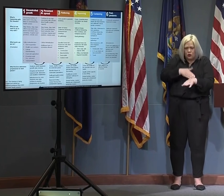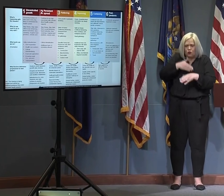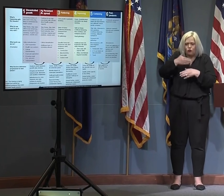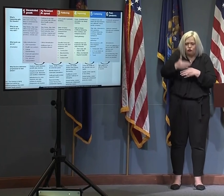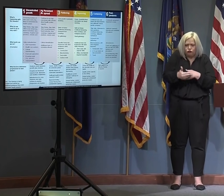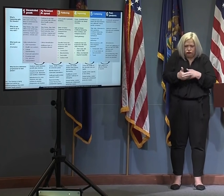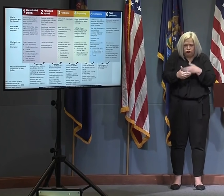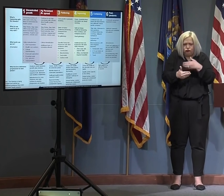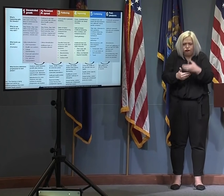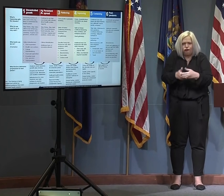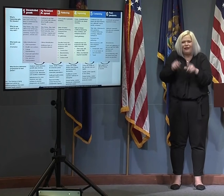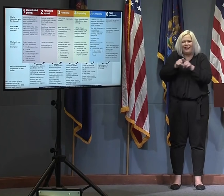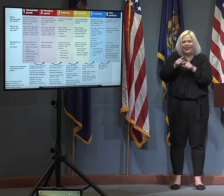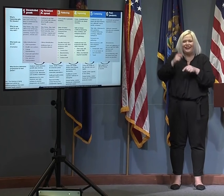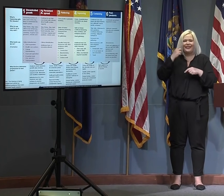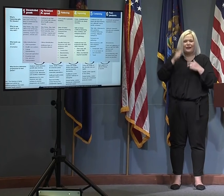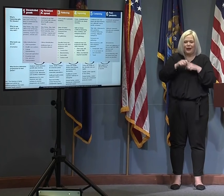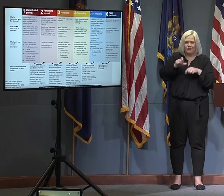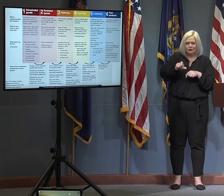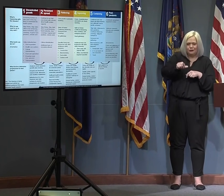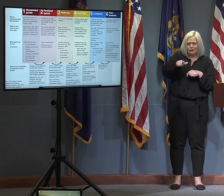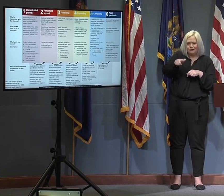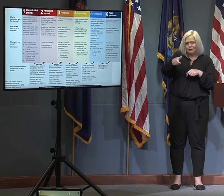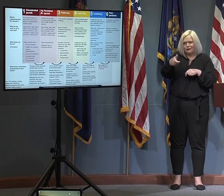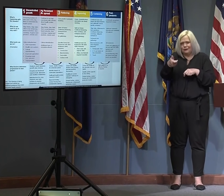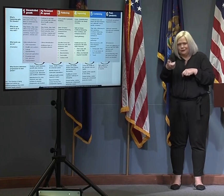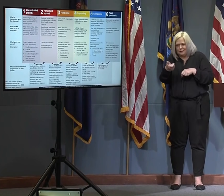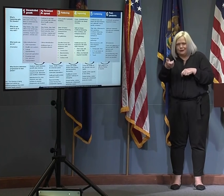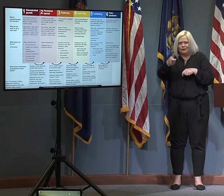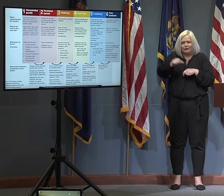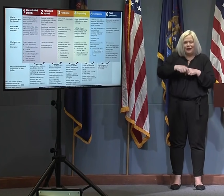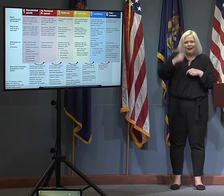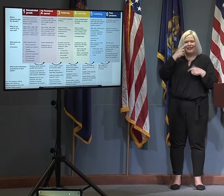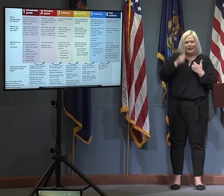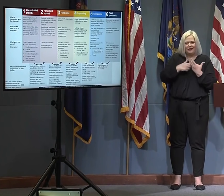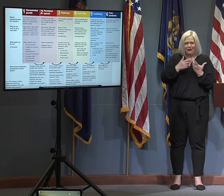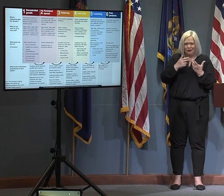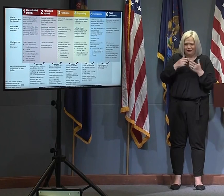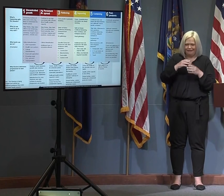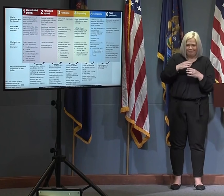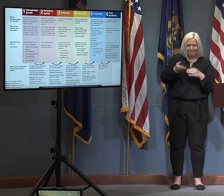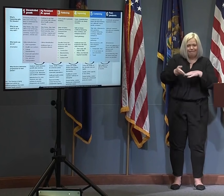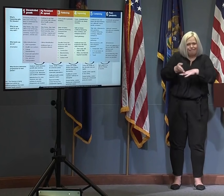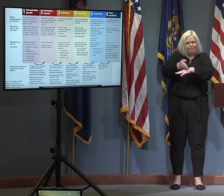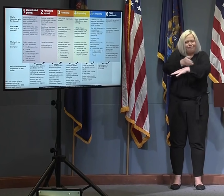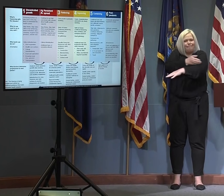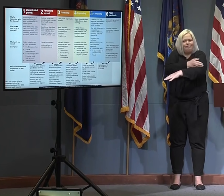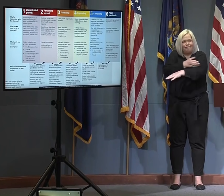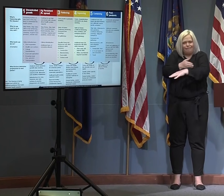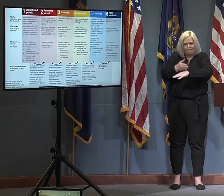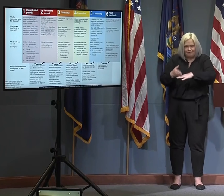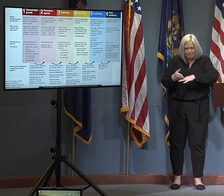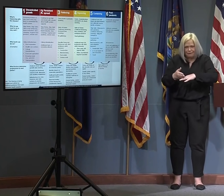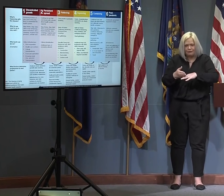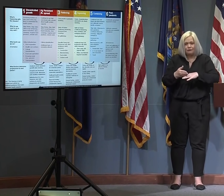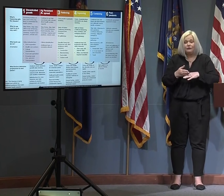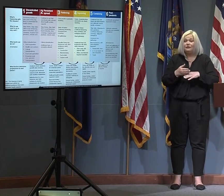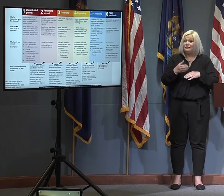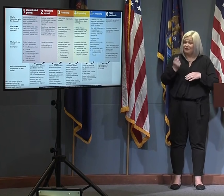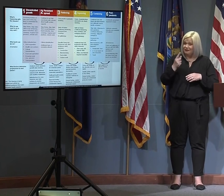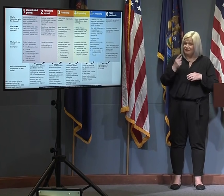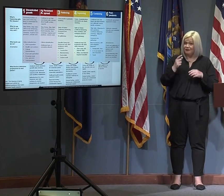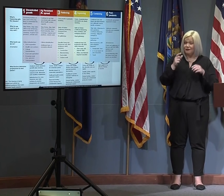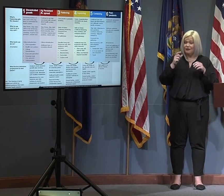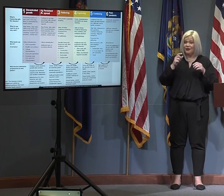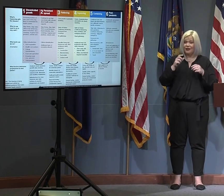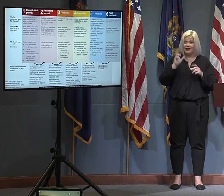continue to turn the intensity up if everyone does their part. We have to remember the threat of a second wave is very real.